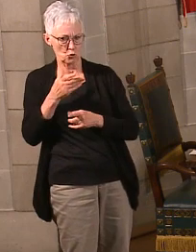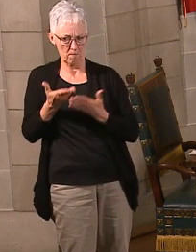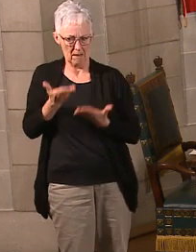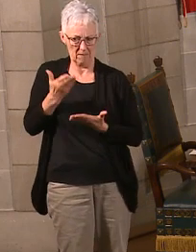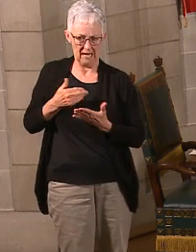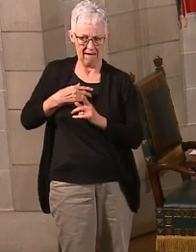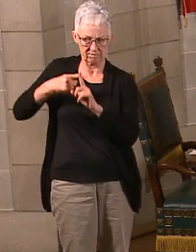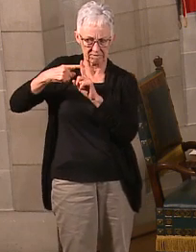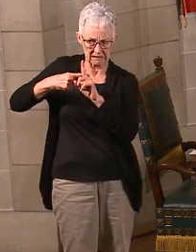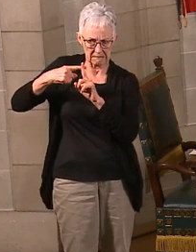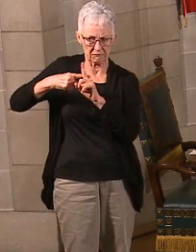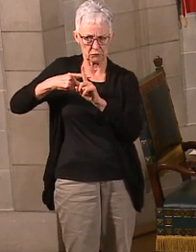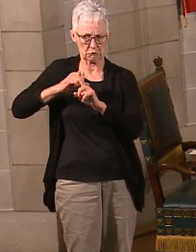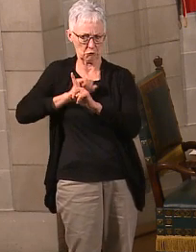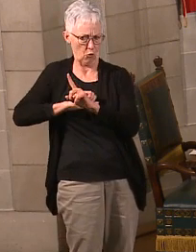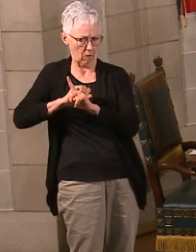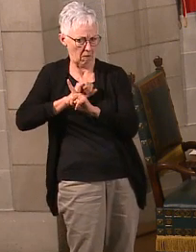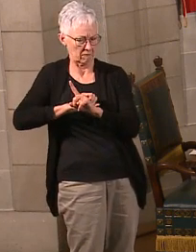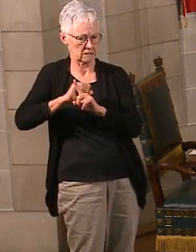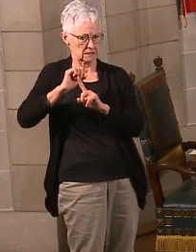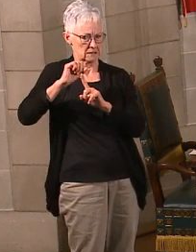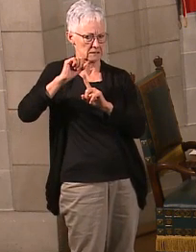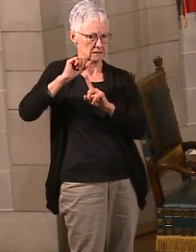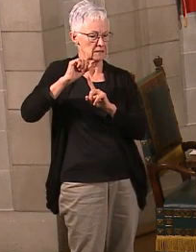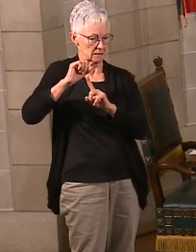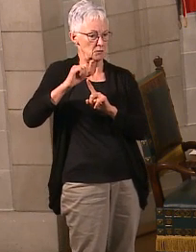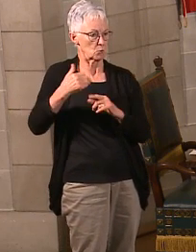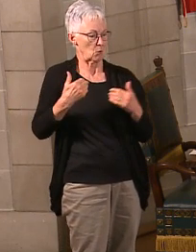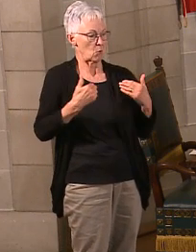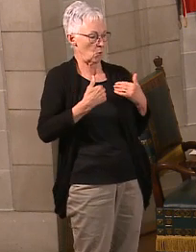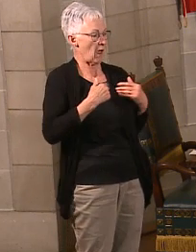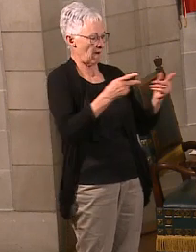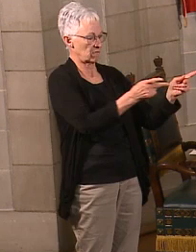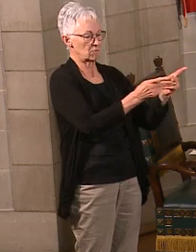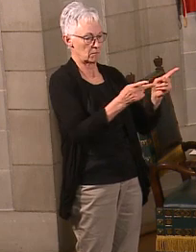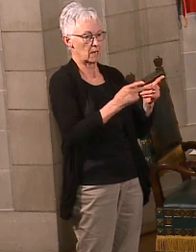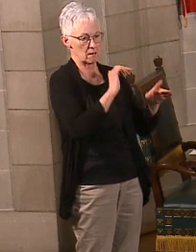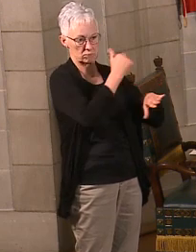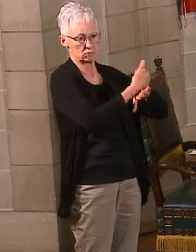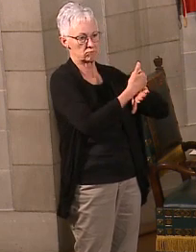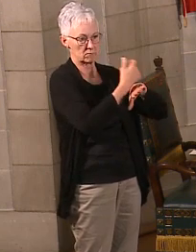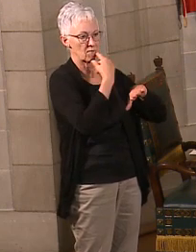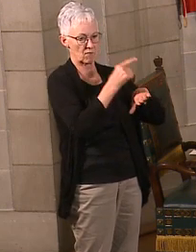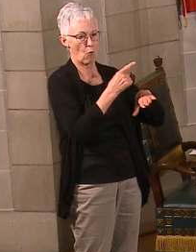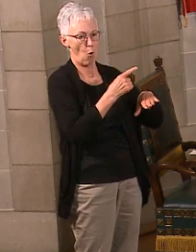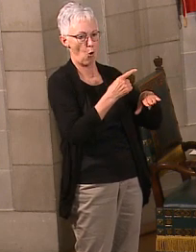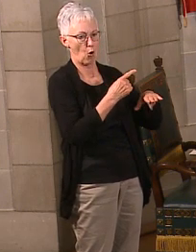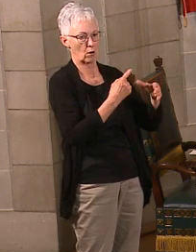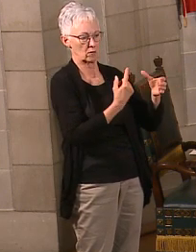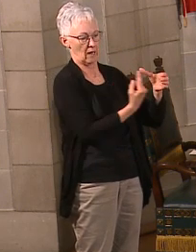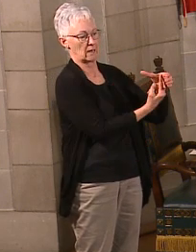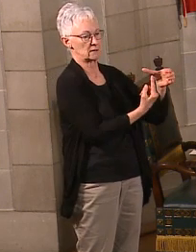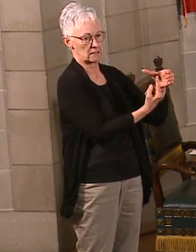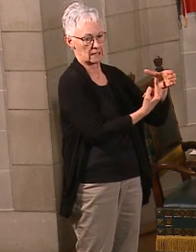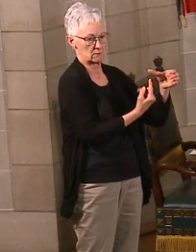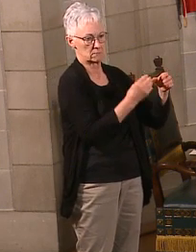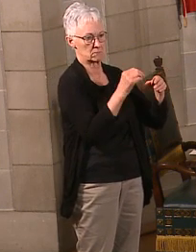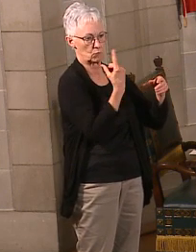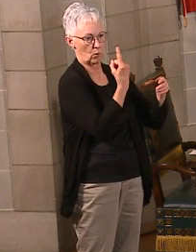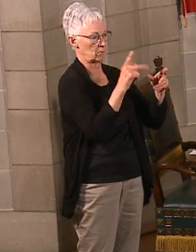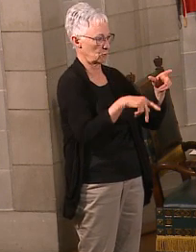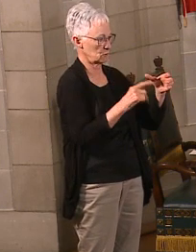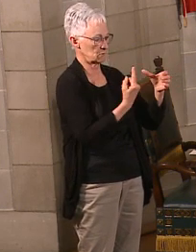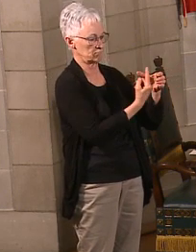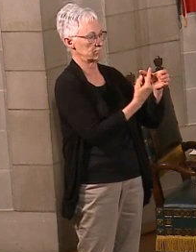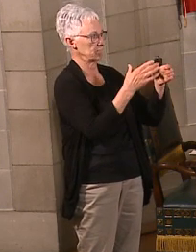our facilities to both quarantine and isolate, depending on the situation. And again, as I talked about before,